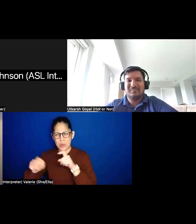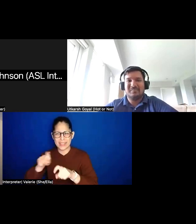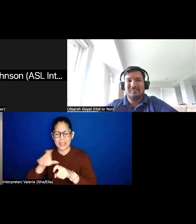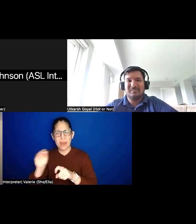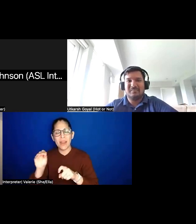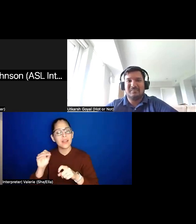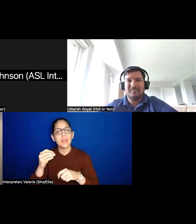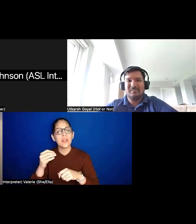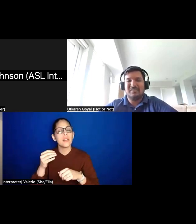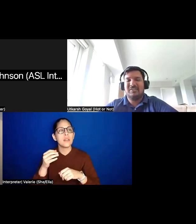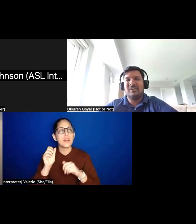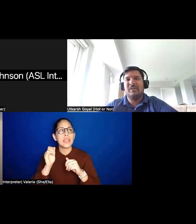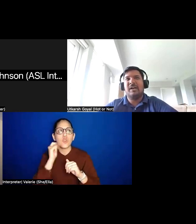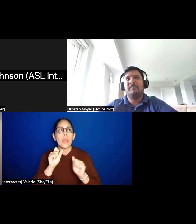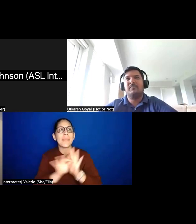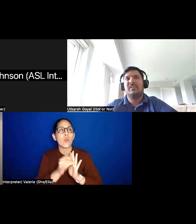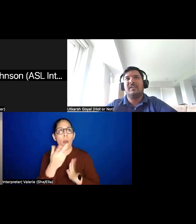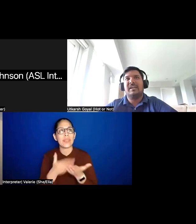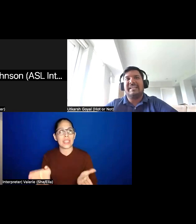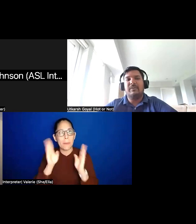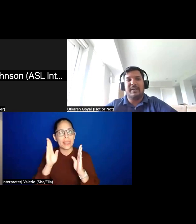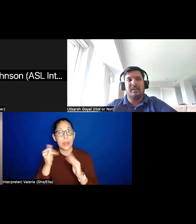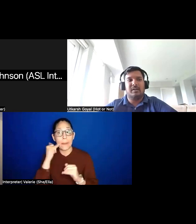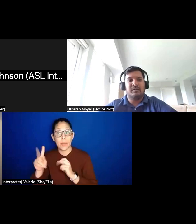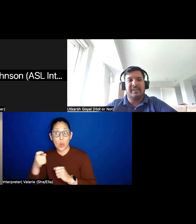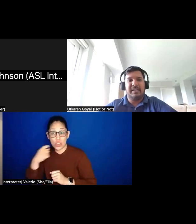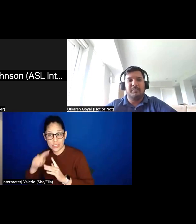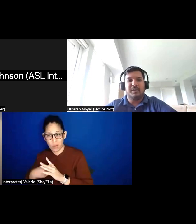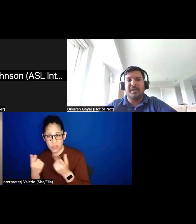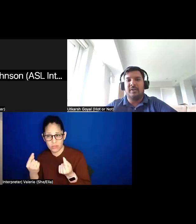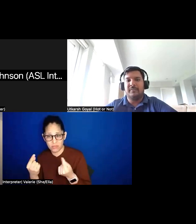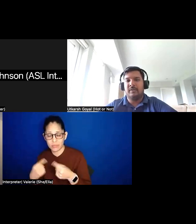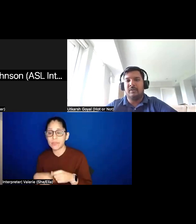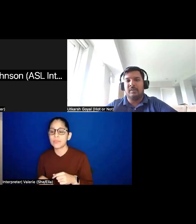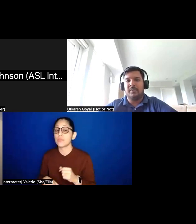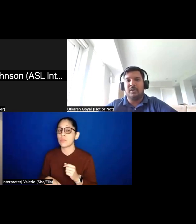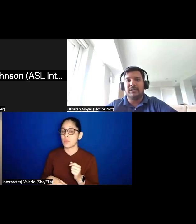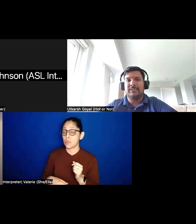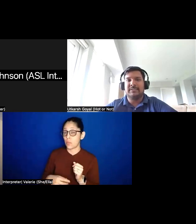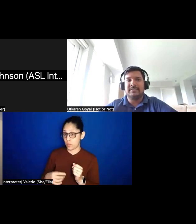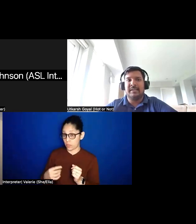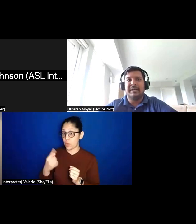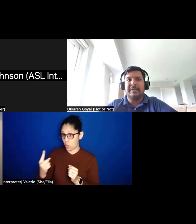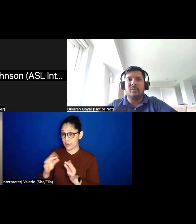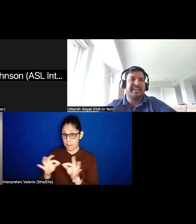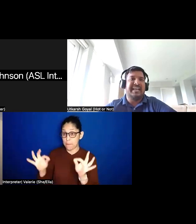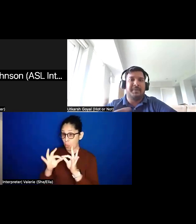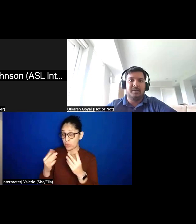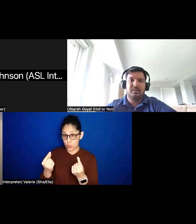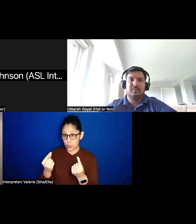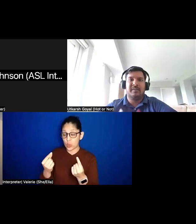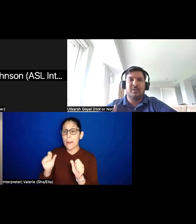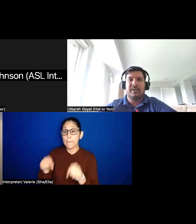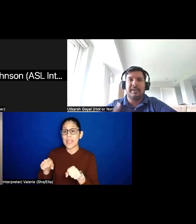are considering starting a business? I think one very important trait of an entrepreneur is the ability to